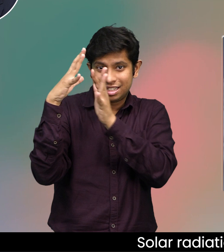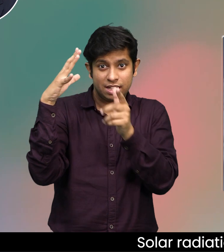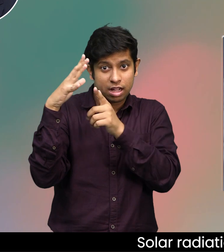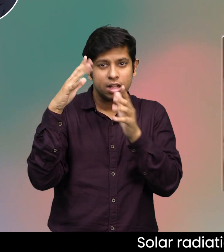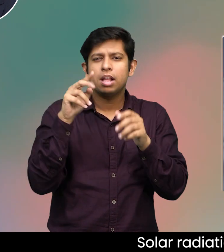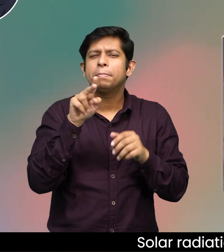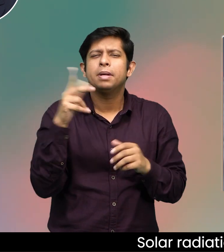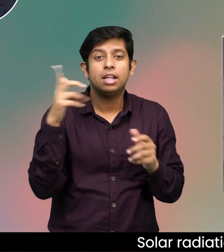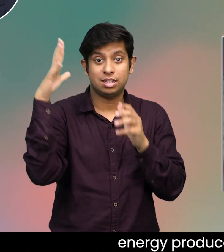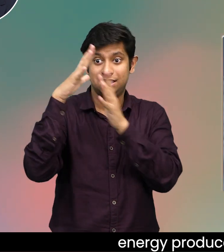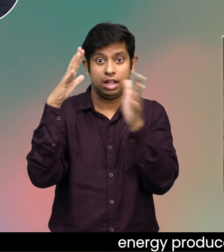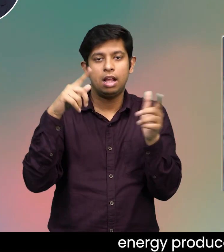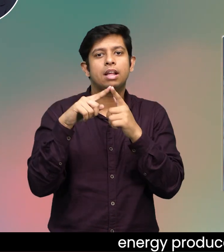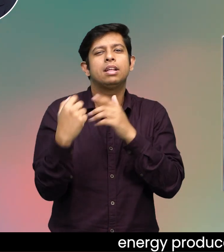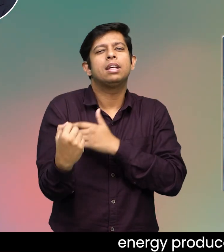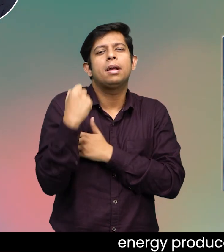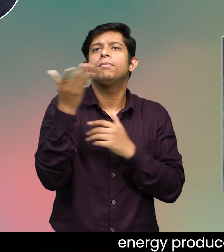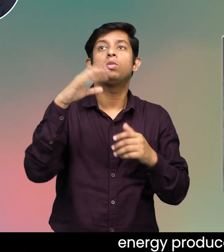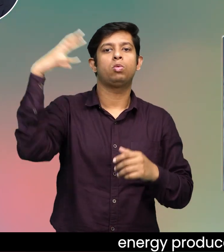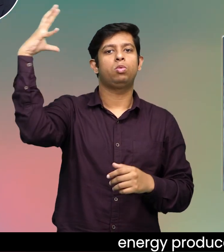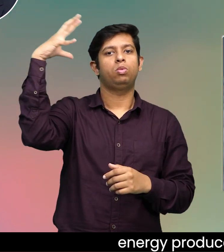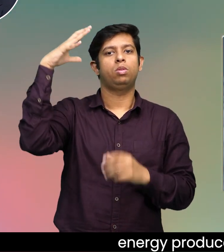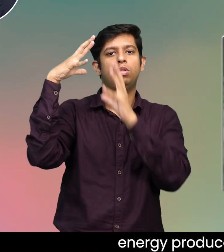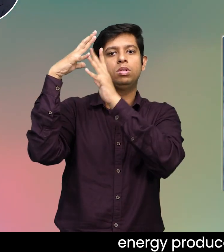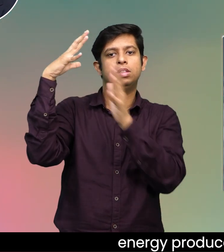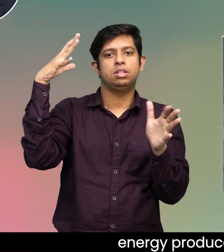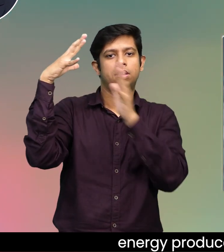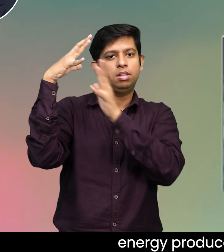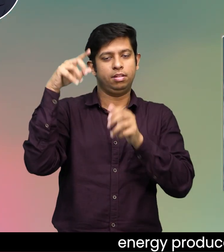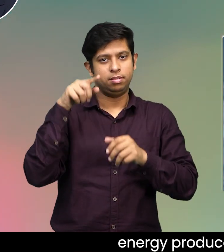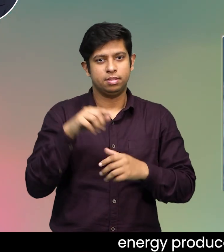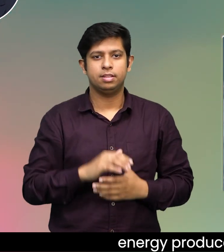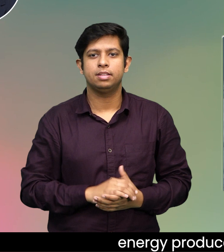Solar radiation refers to energy produced by the sun,